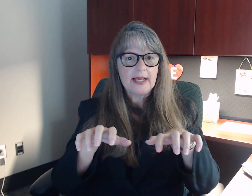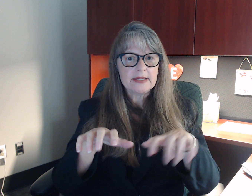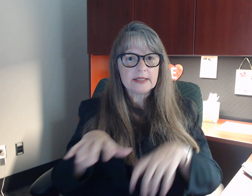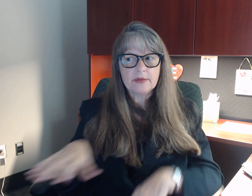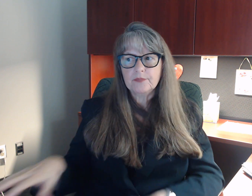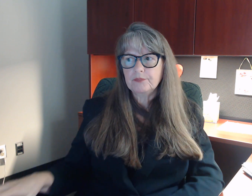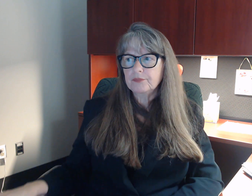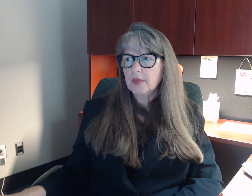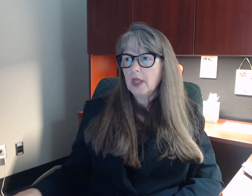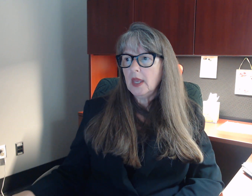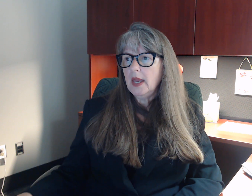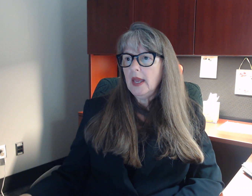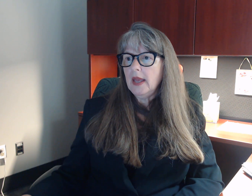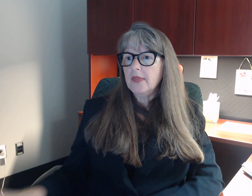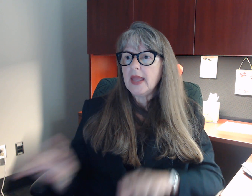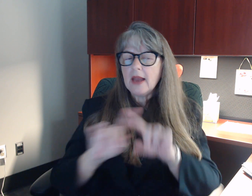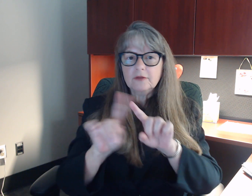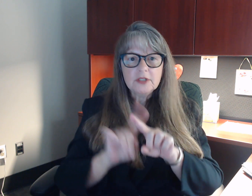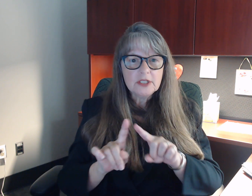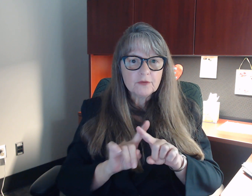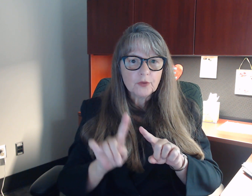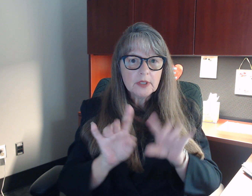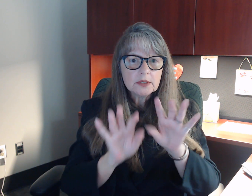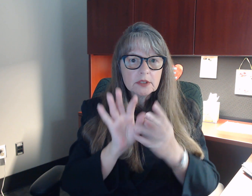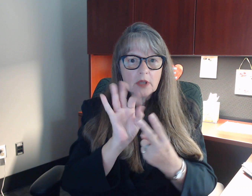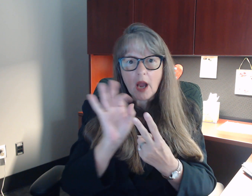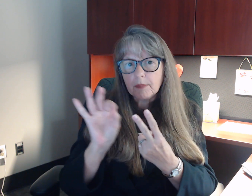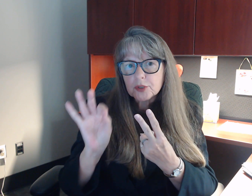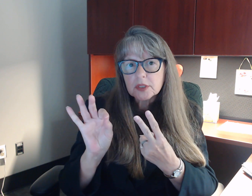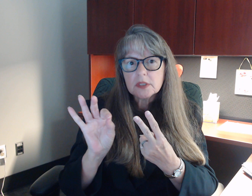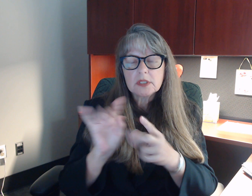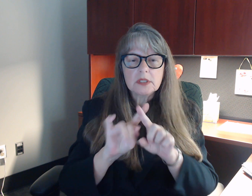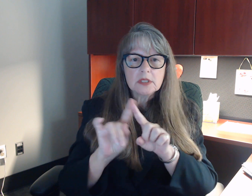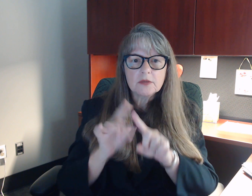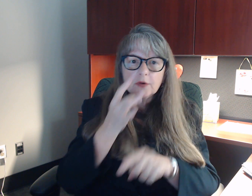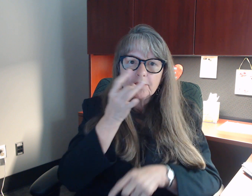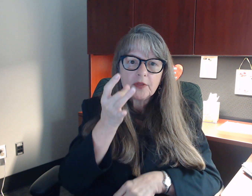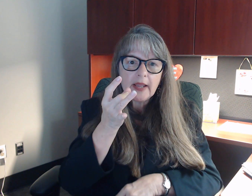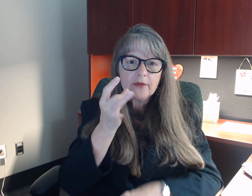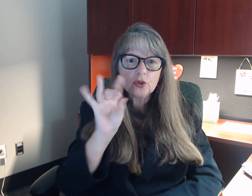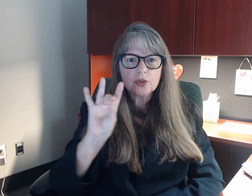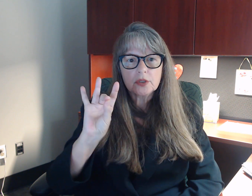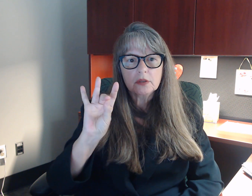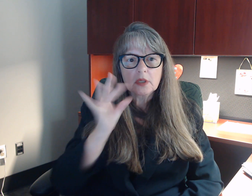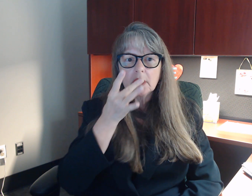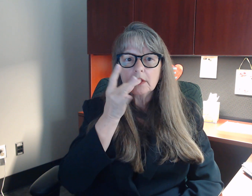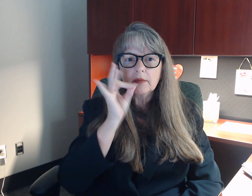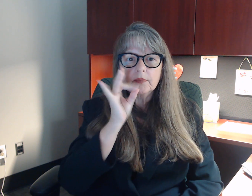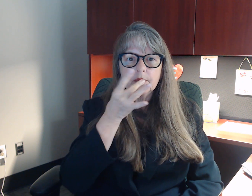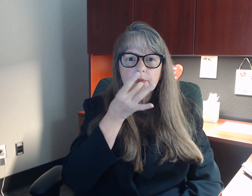ice. And they have different options, different flavors.